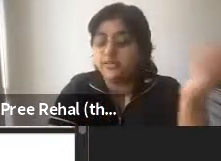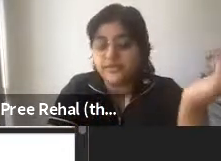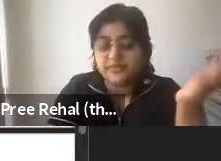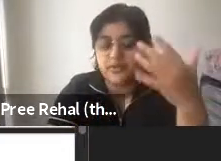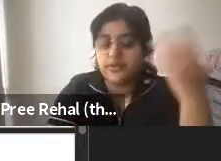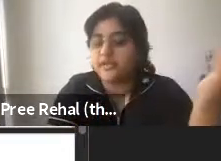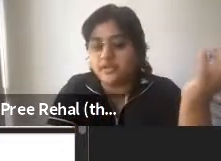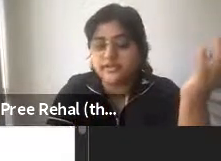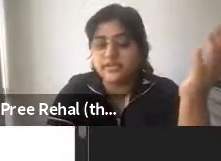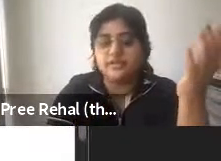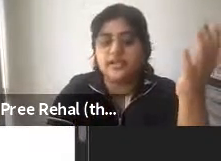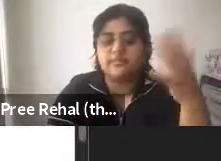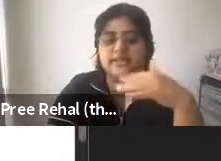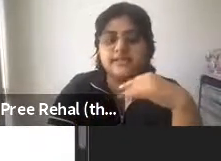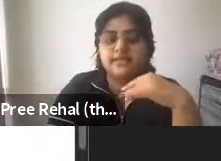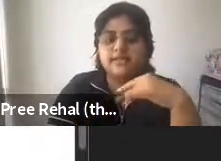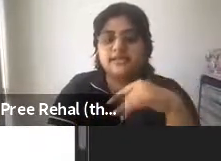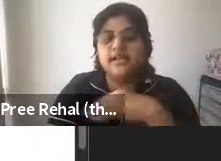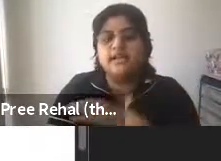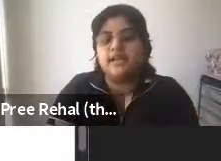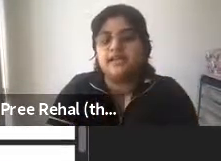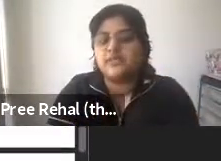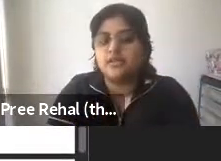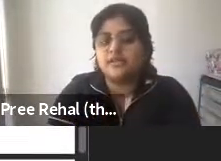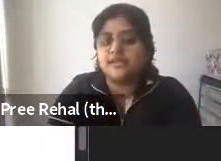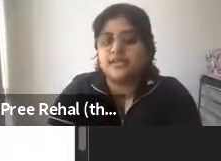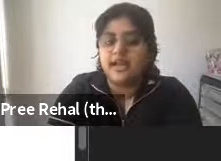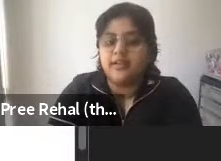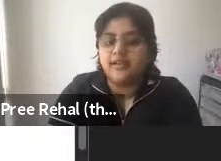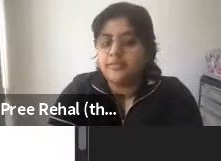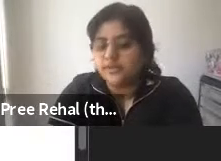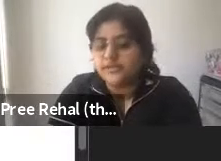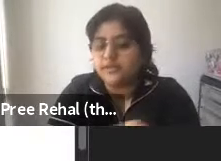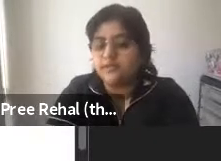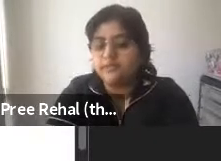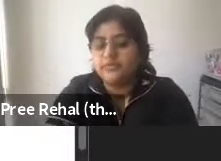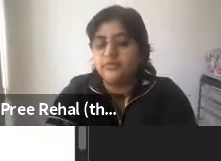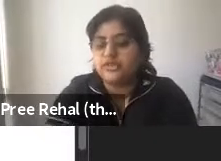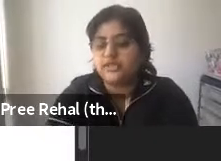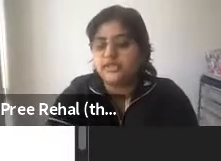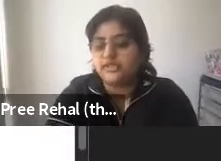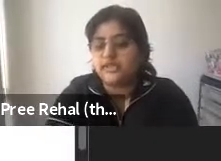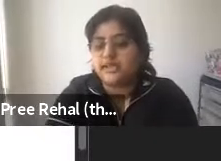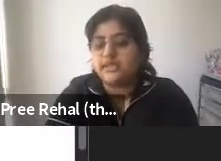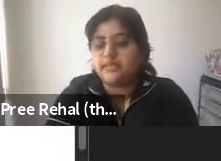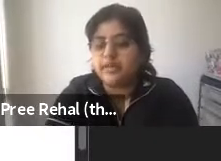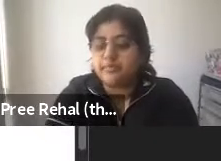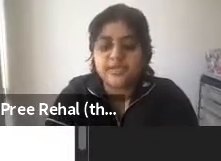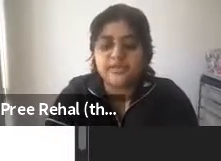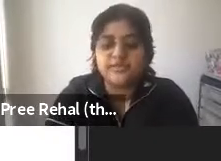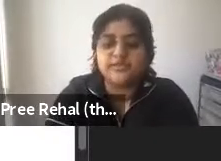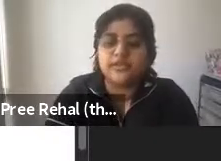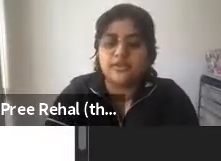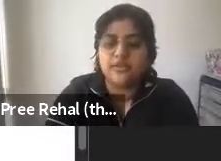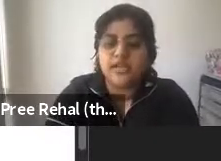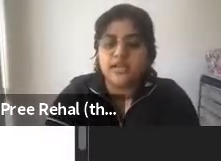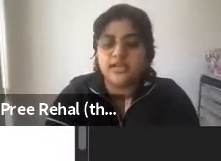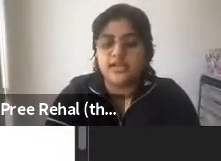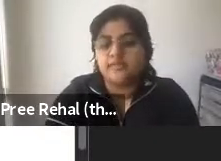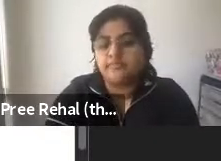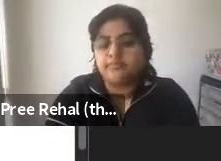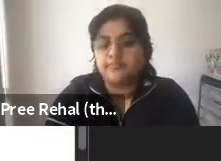I applied for this program. I got in to learn how to make zines, and it was hosted at Paperhouse Studio, which is a papermaking studio